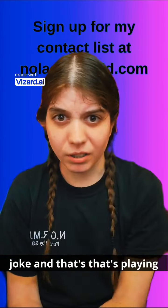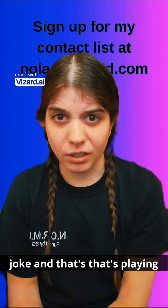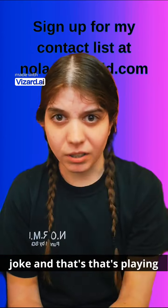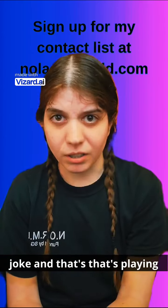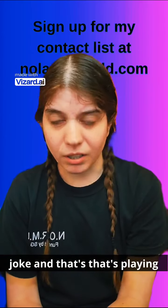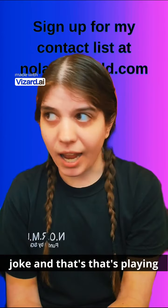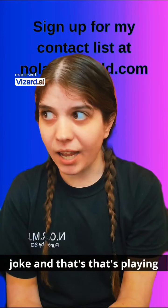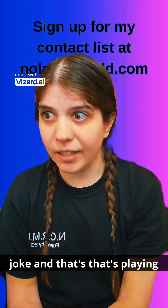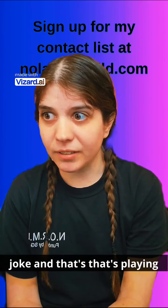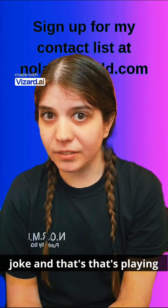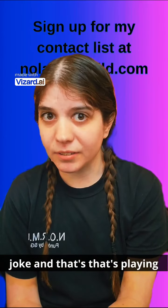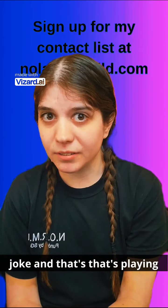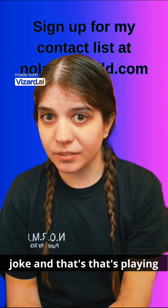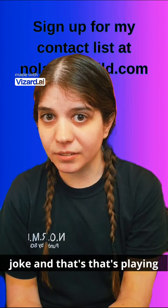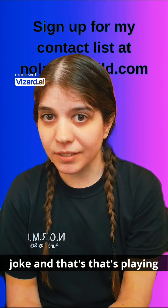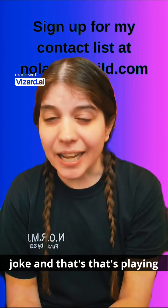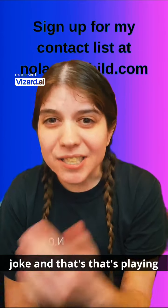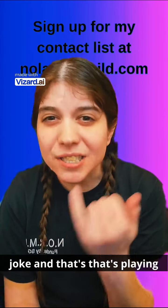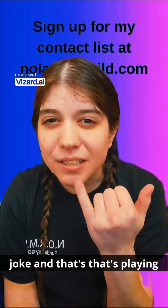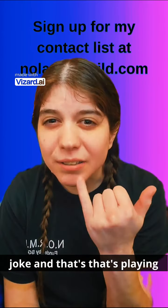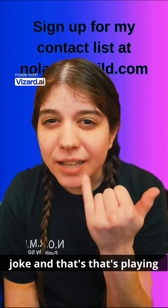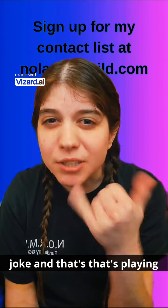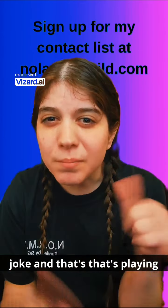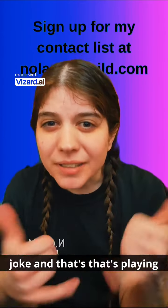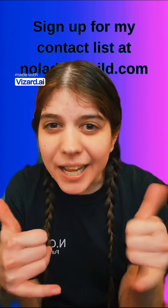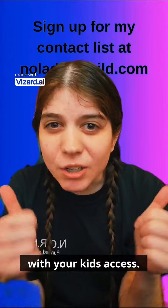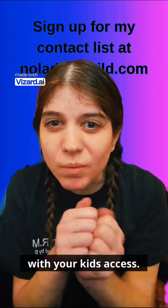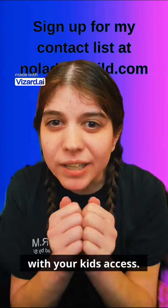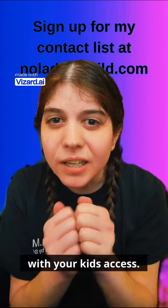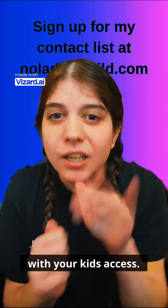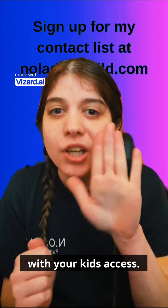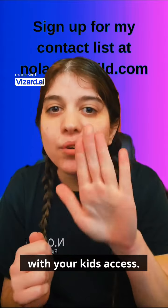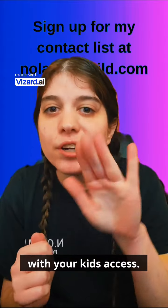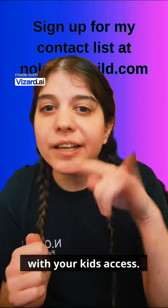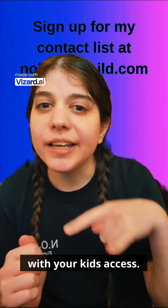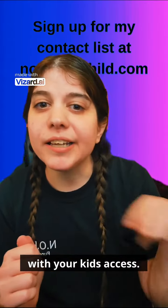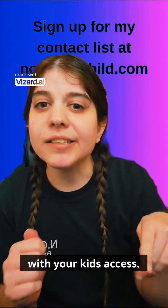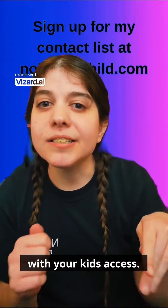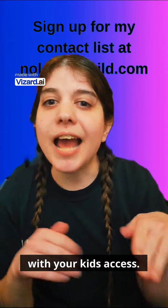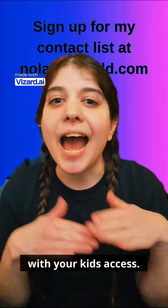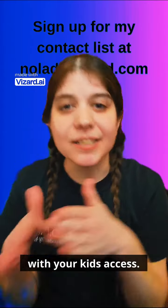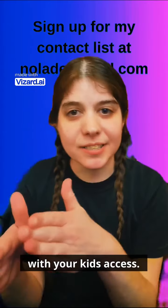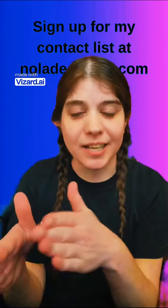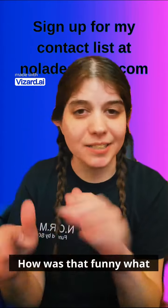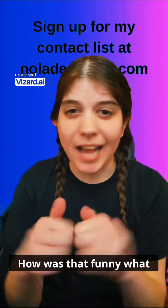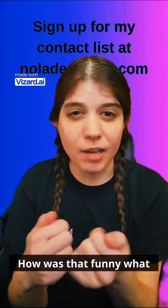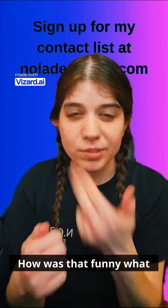And that's playing with your kid's access. How is that